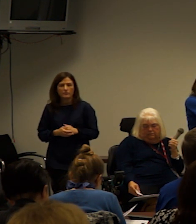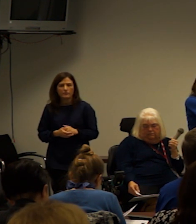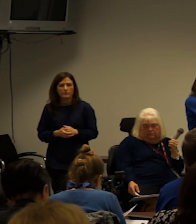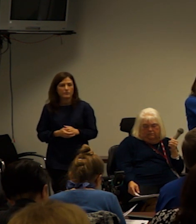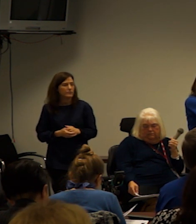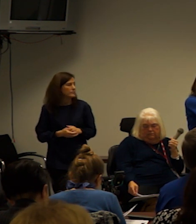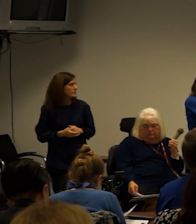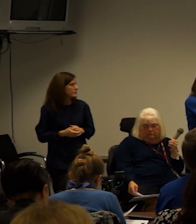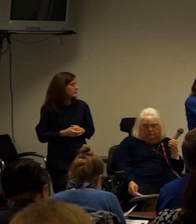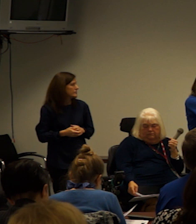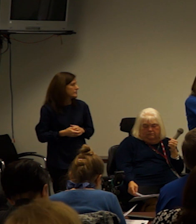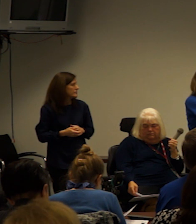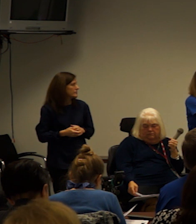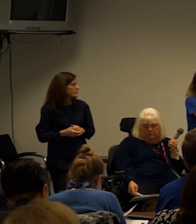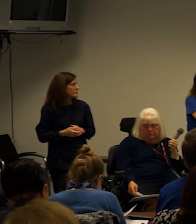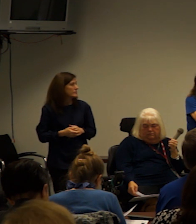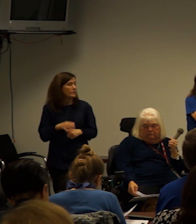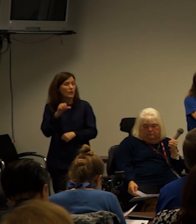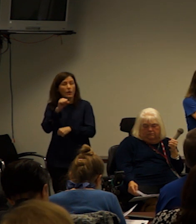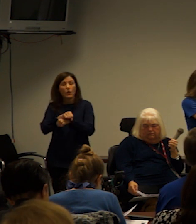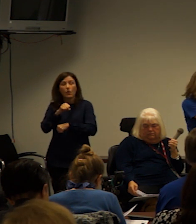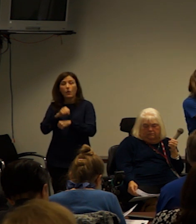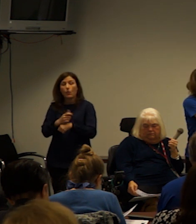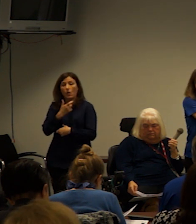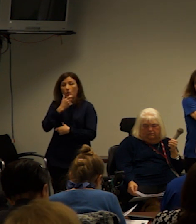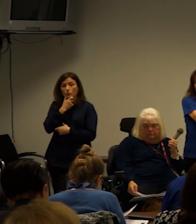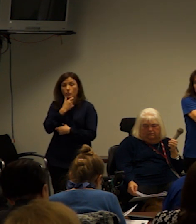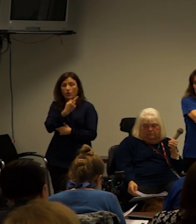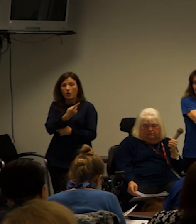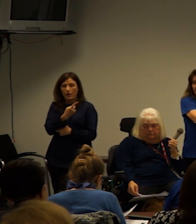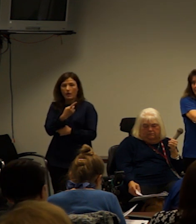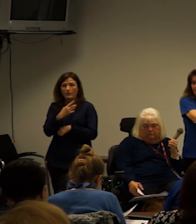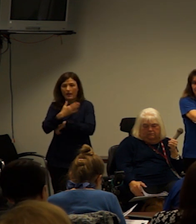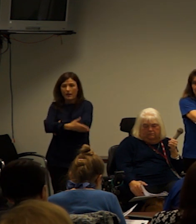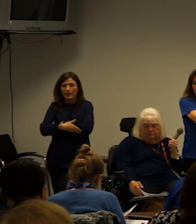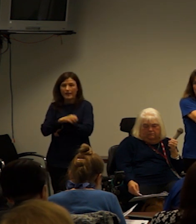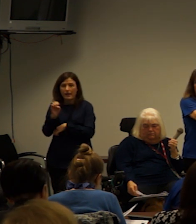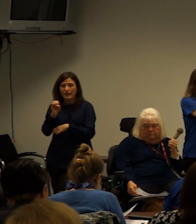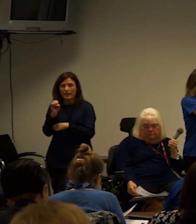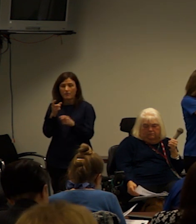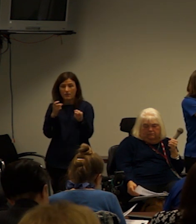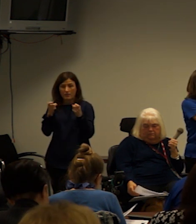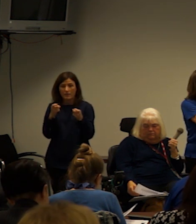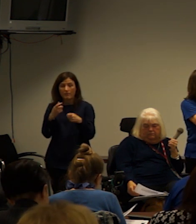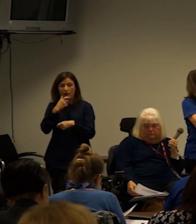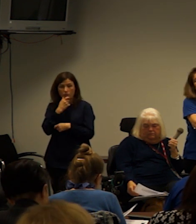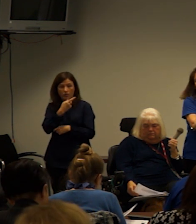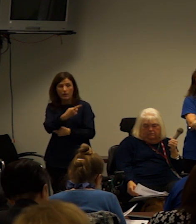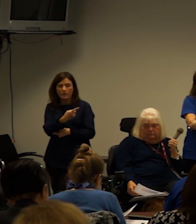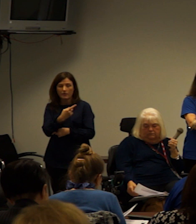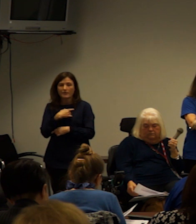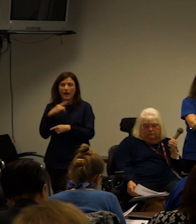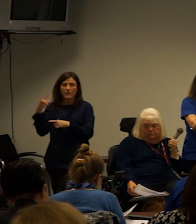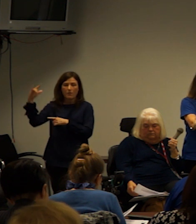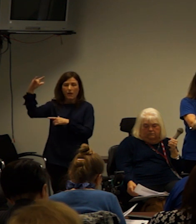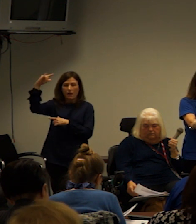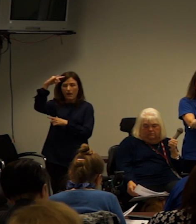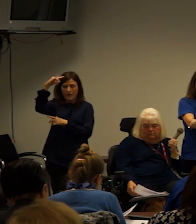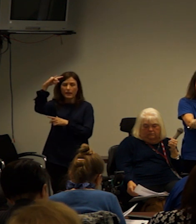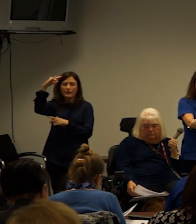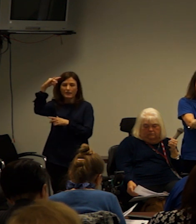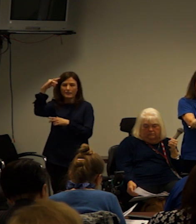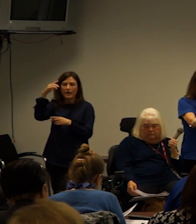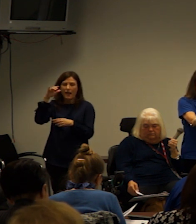is a work truck, I think probably a county emergency management truck, and there's a plane in the sky overhead